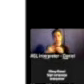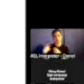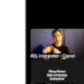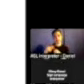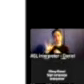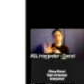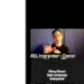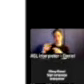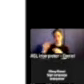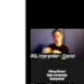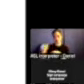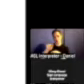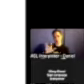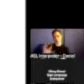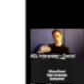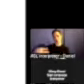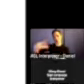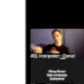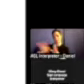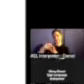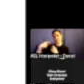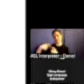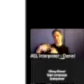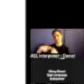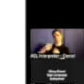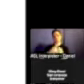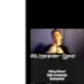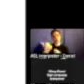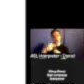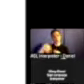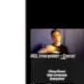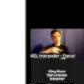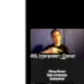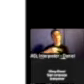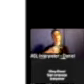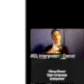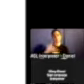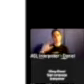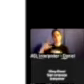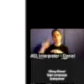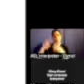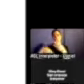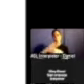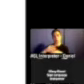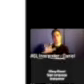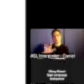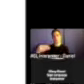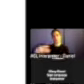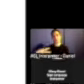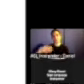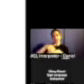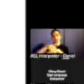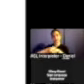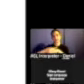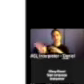on the globe and select Spanish. For everybody else, please click on the globe and select English. Thank you.